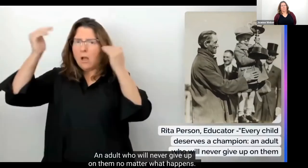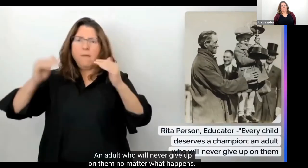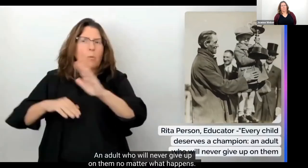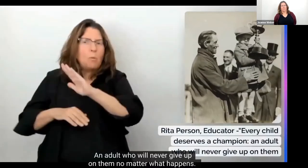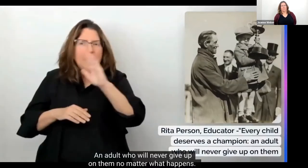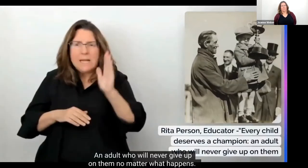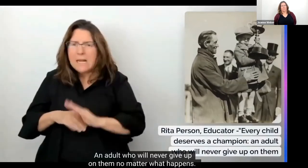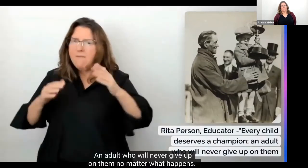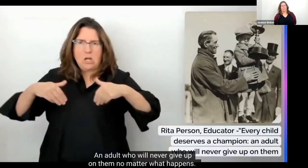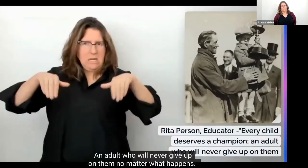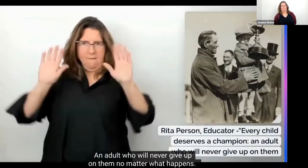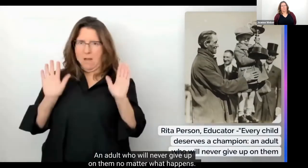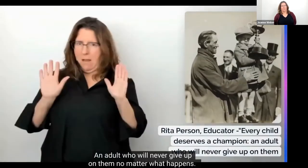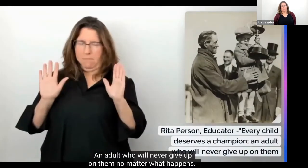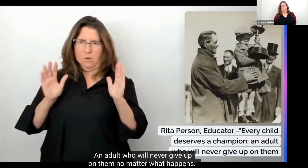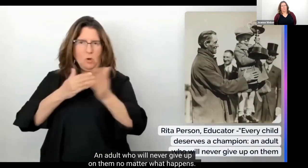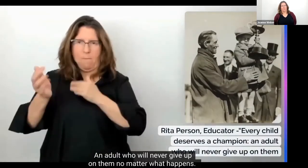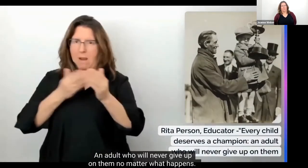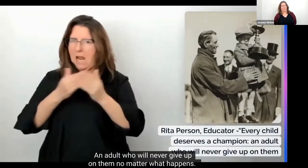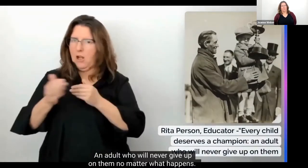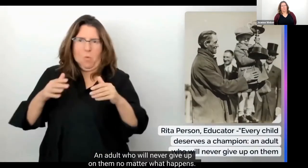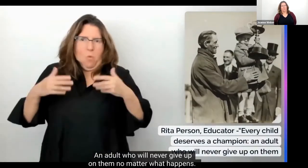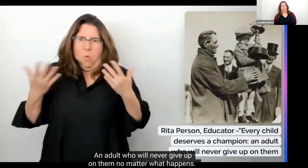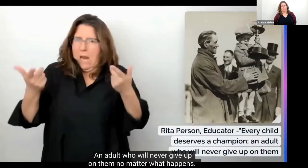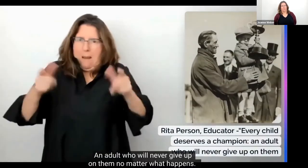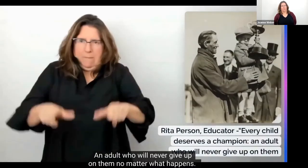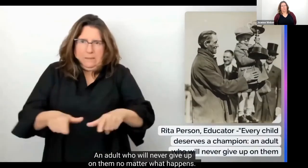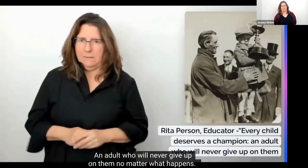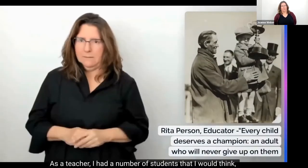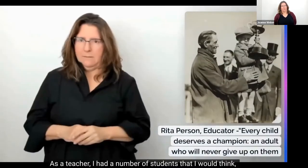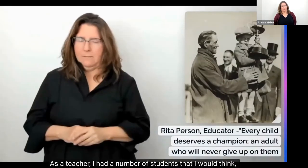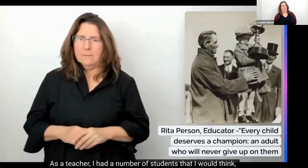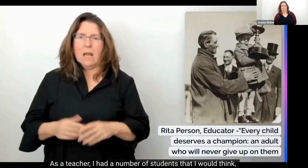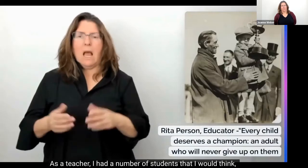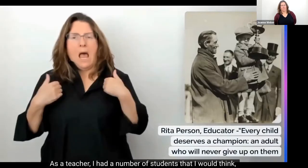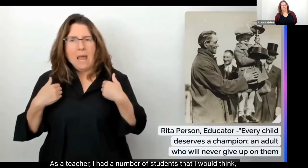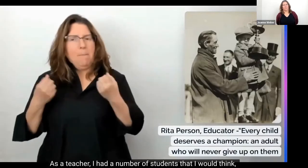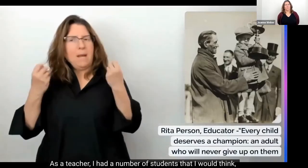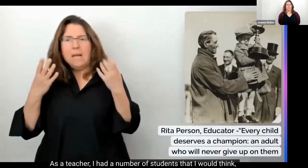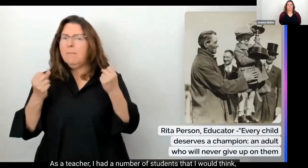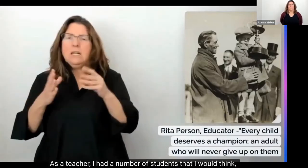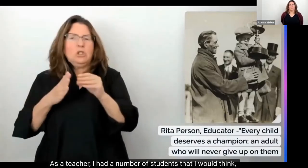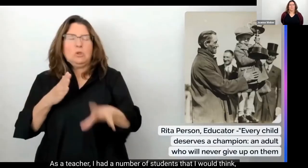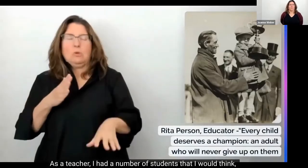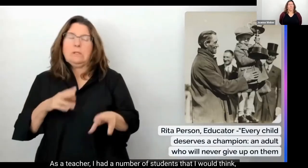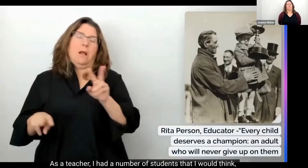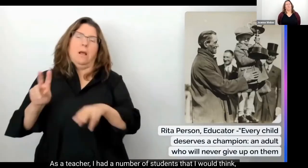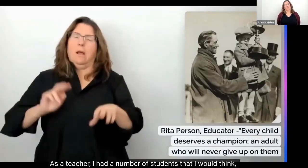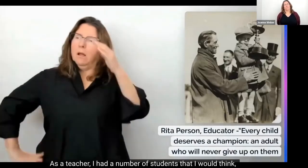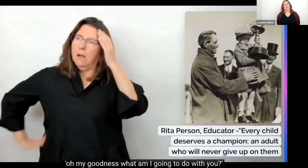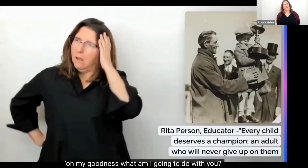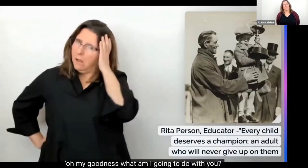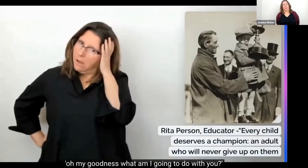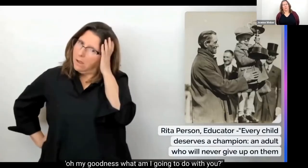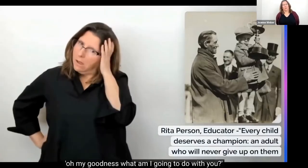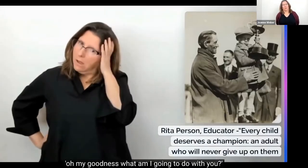an adult who will never give up on them, no matter what happens. As a teacher, I had a number of students that I